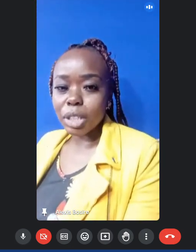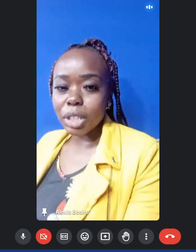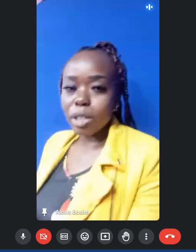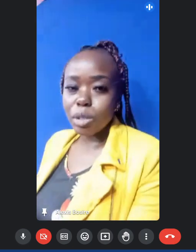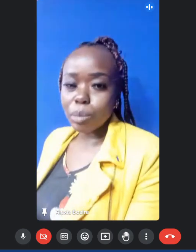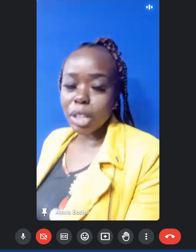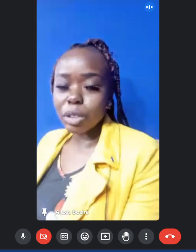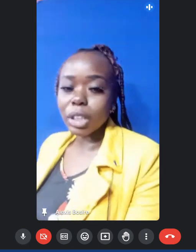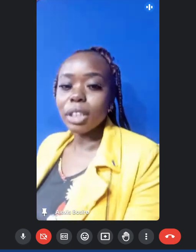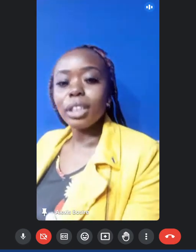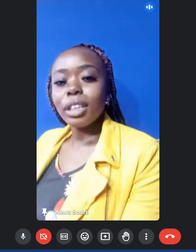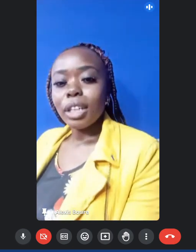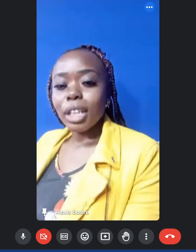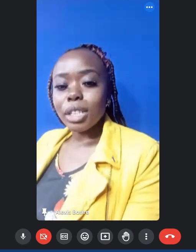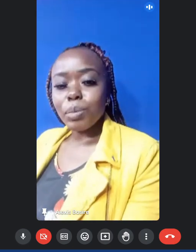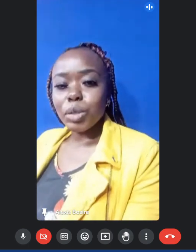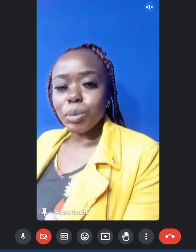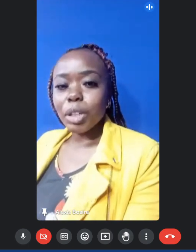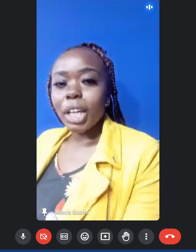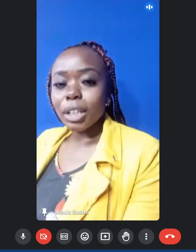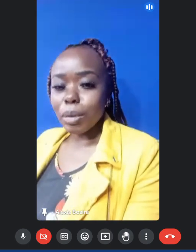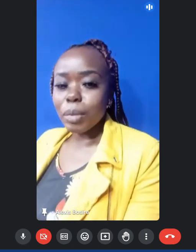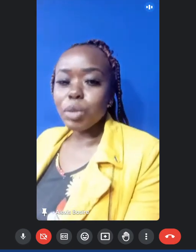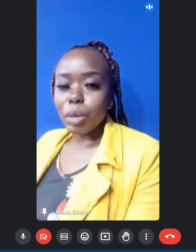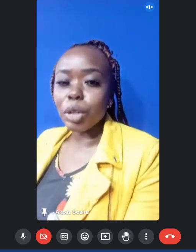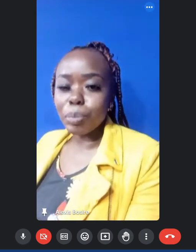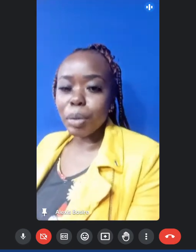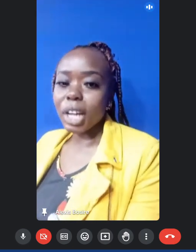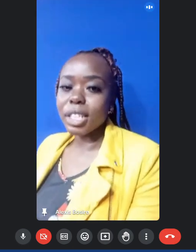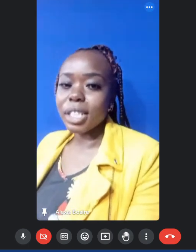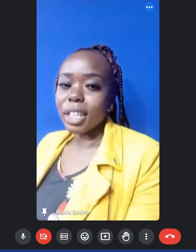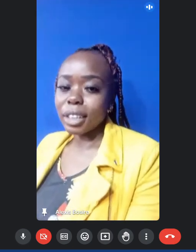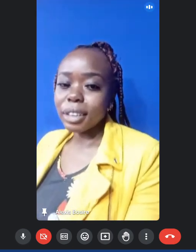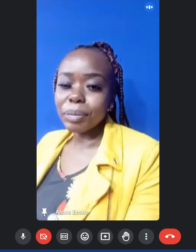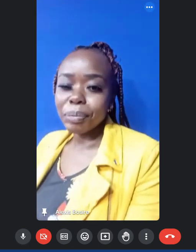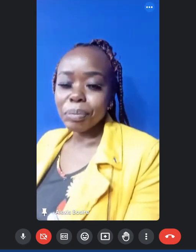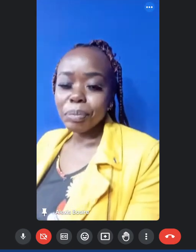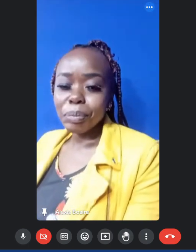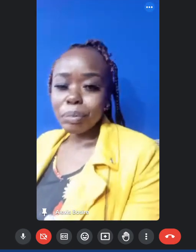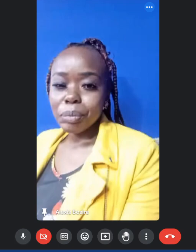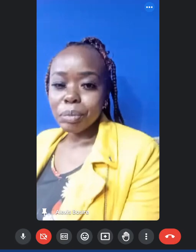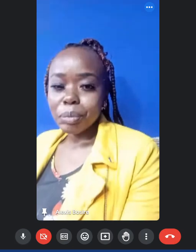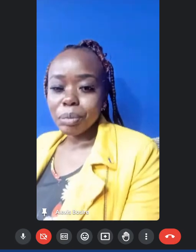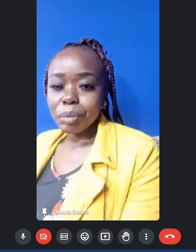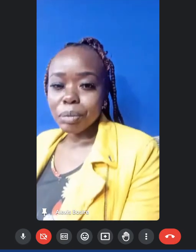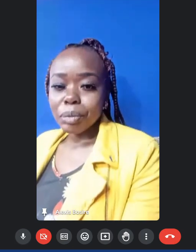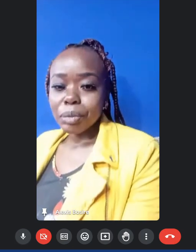today. So thank you so much, all. Let's meet tomorrow and keep on practicing.